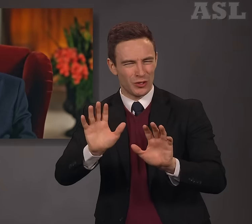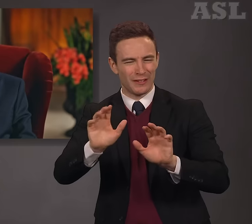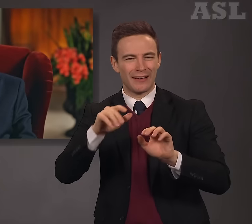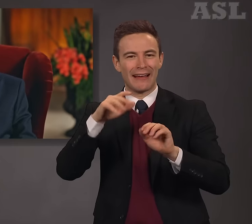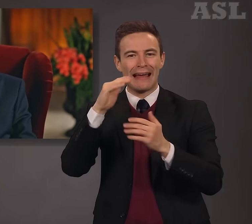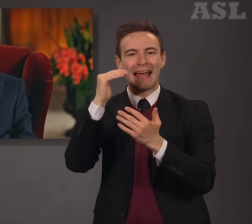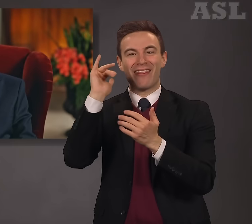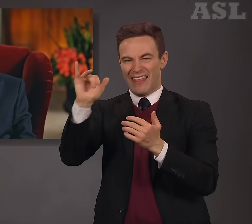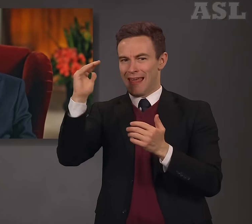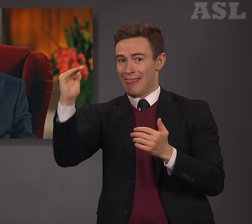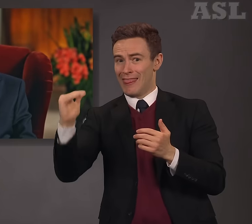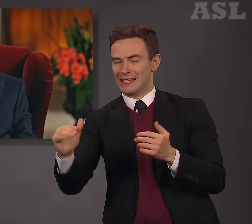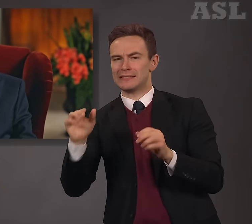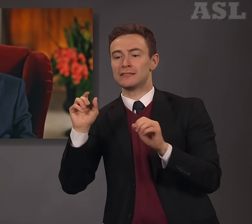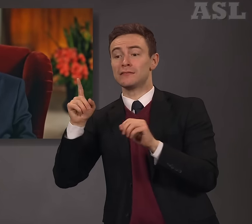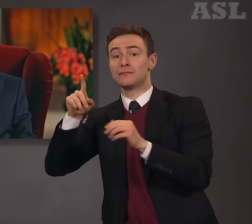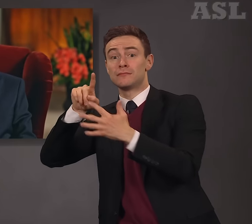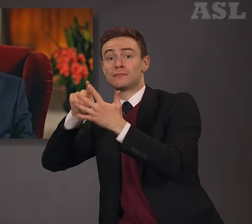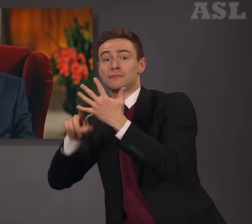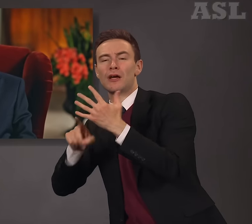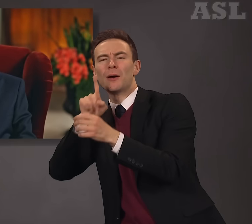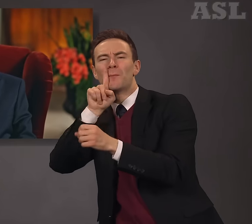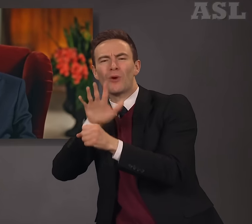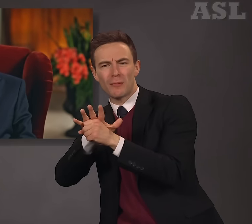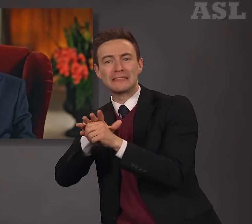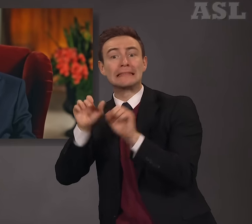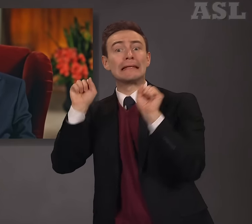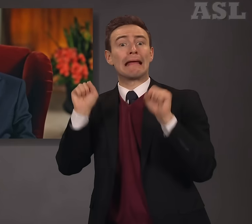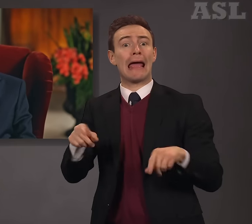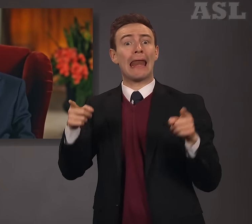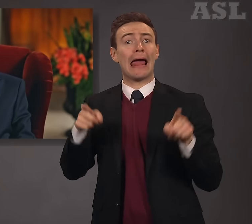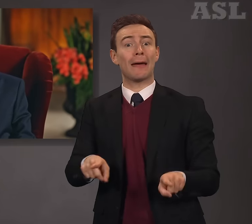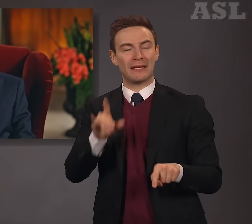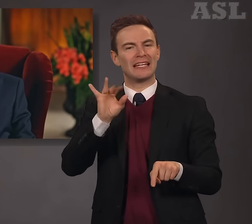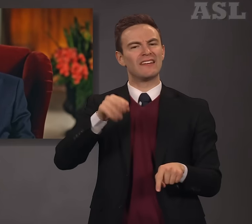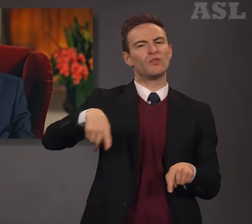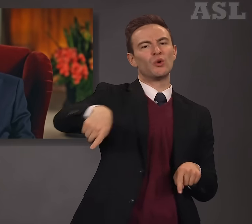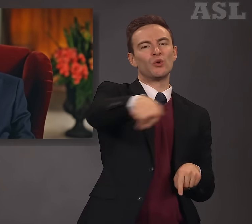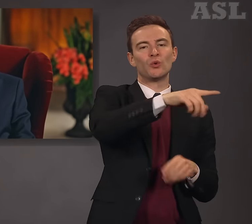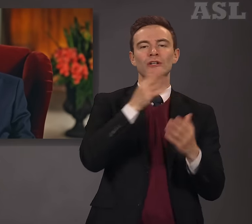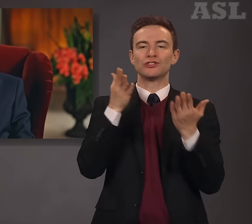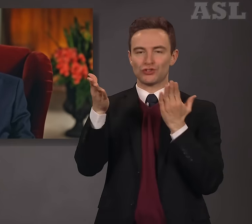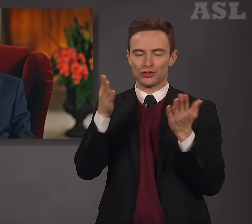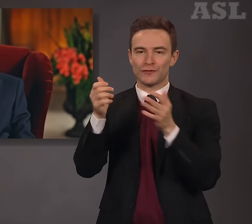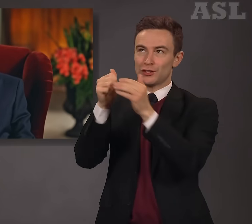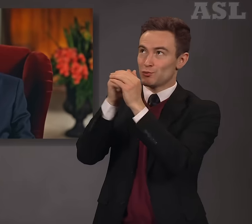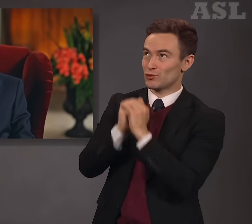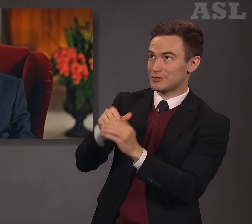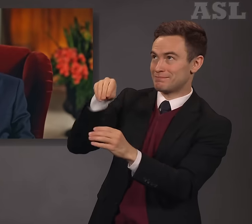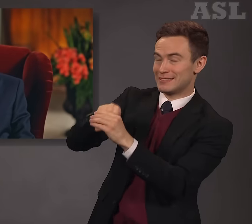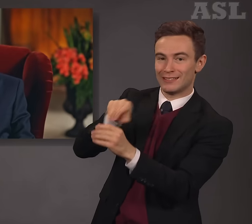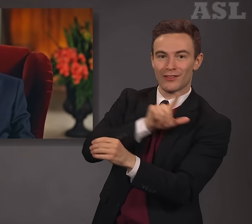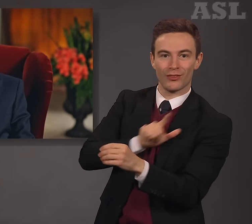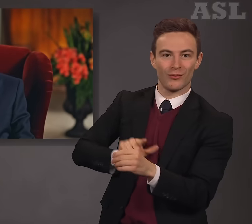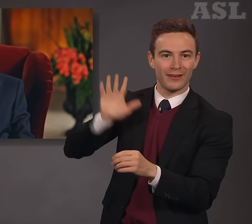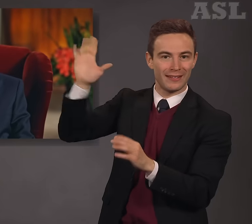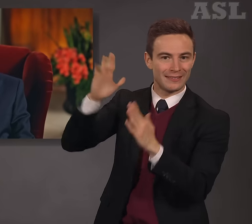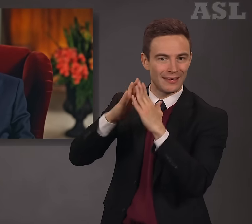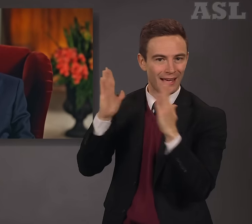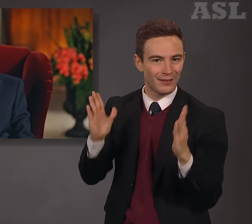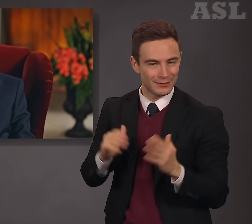about what will happen to those who serve and worship in the house of the Lord.